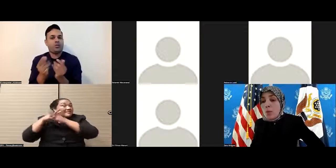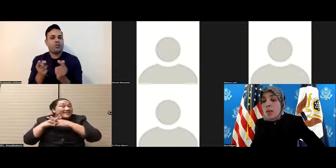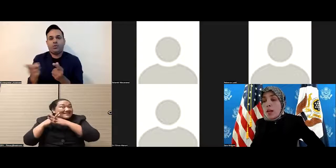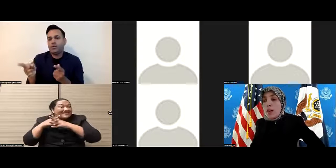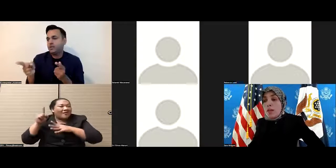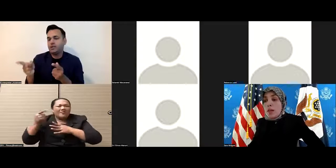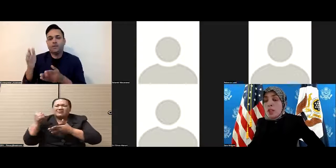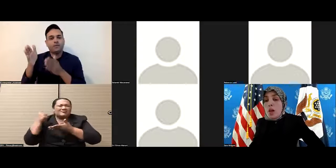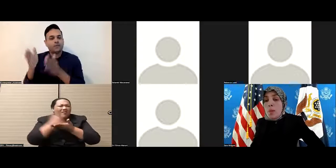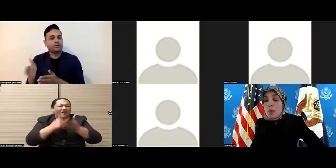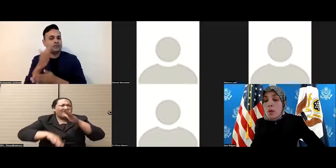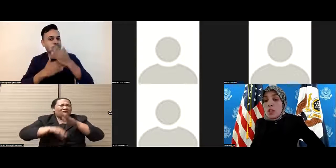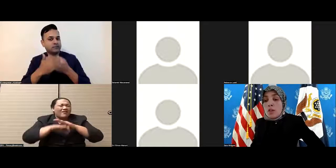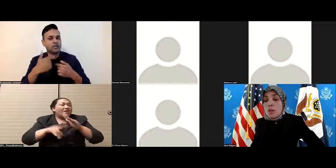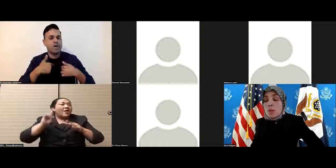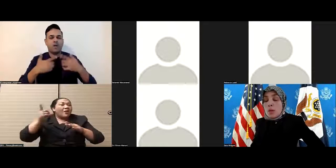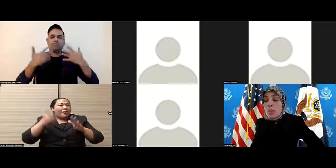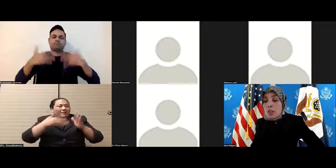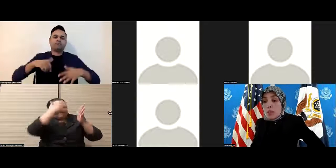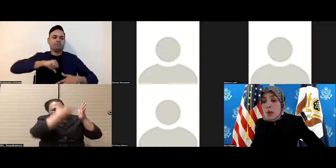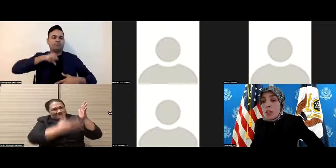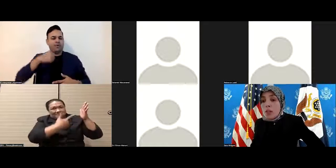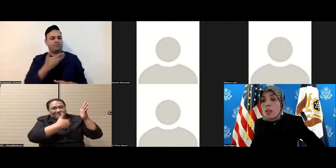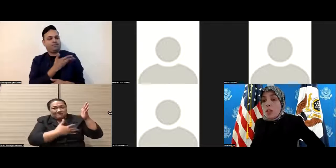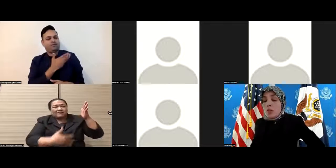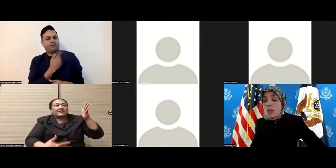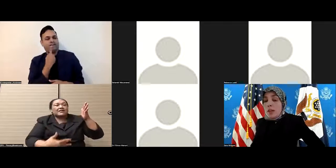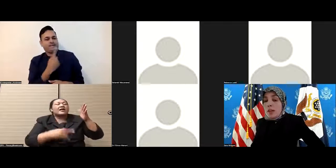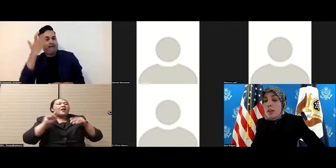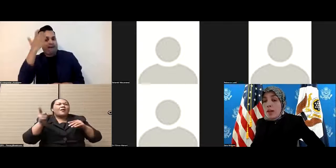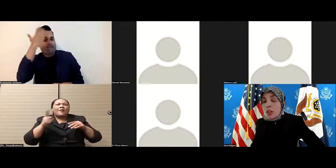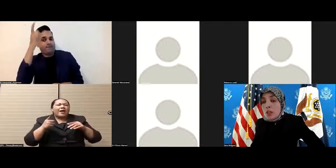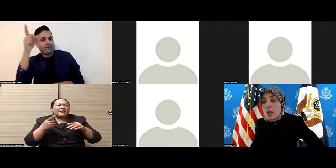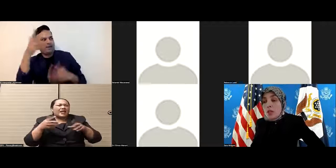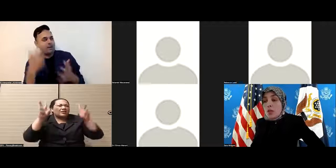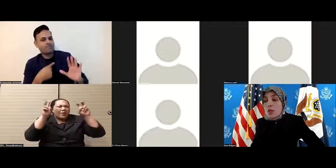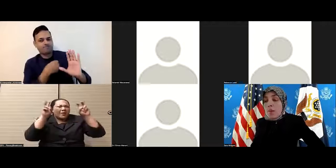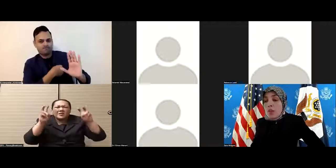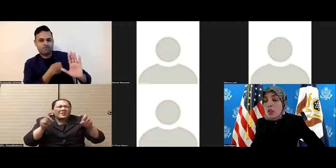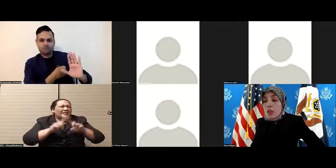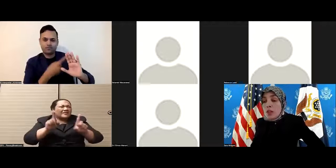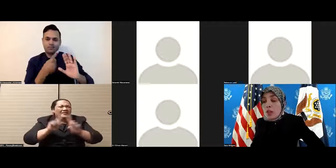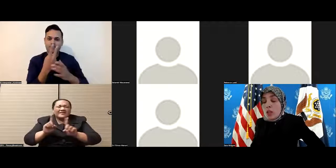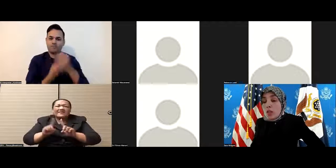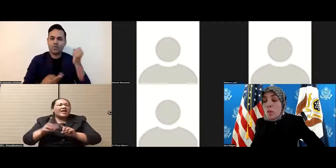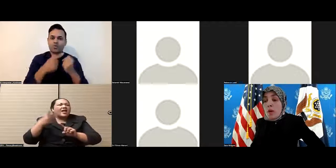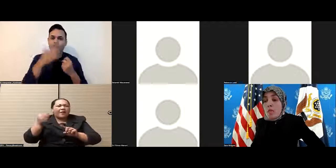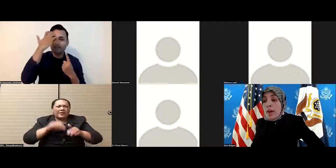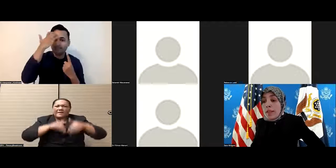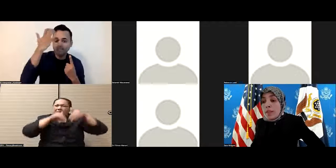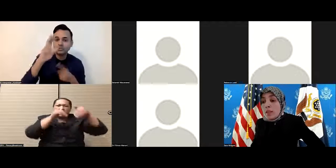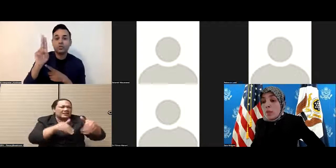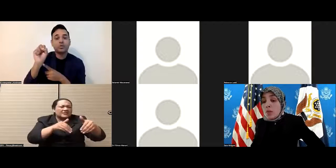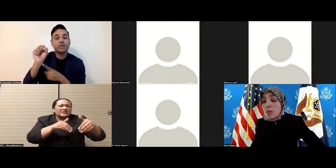and that really cover topics ranging from political participation to data collection, to climate change, to women